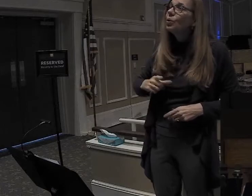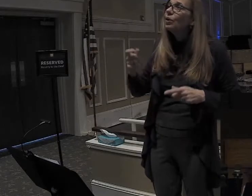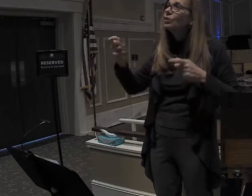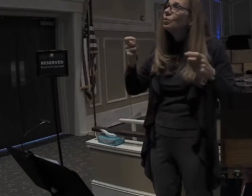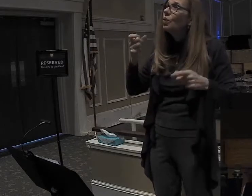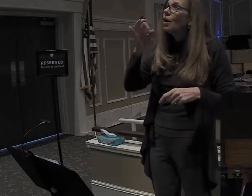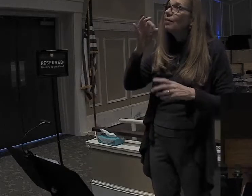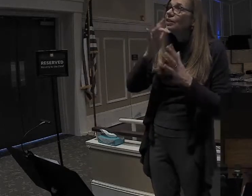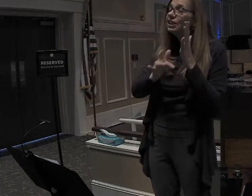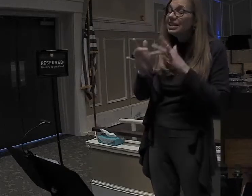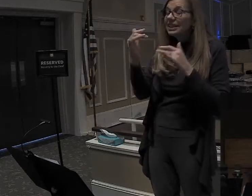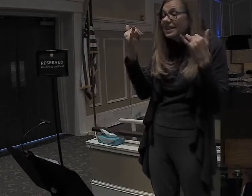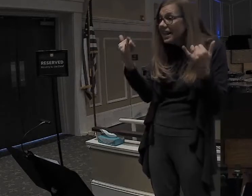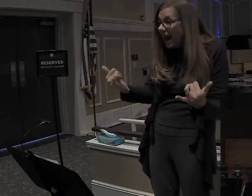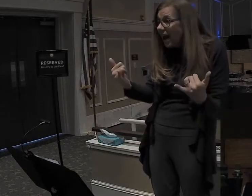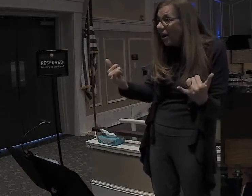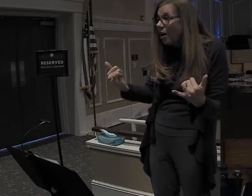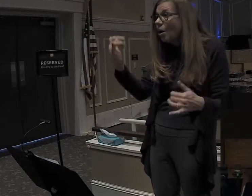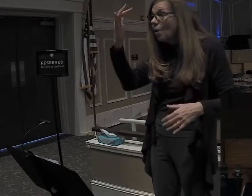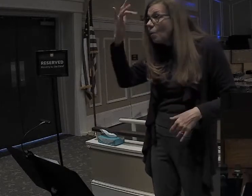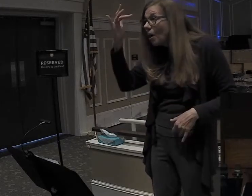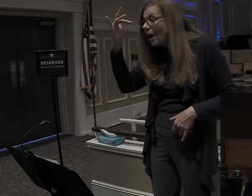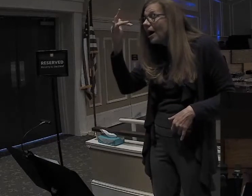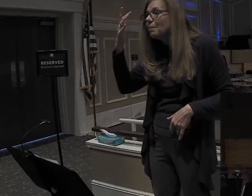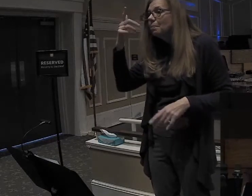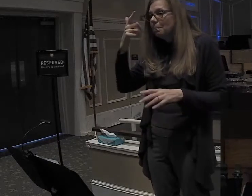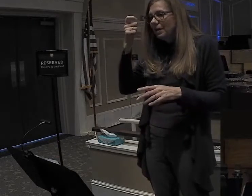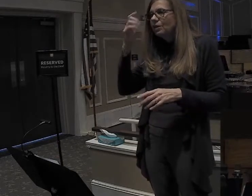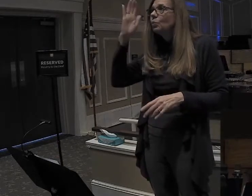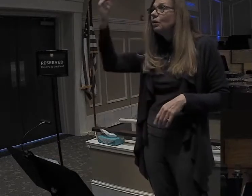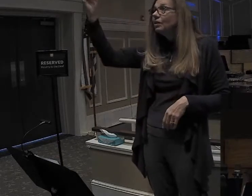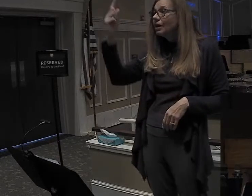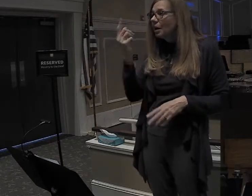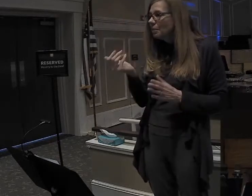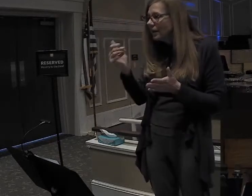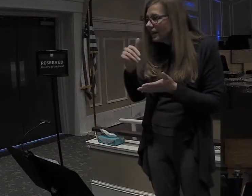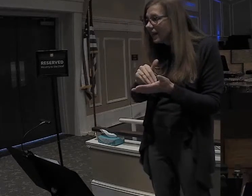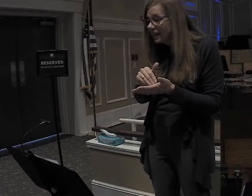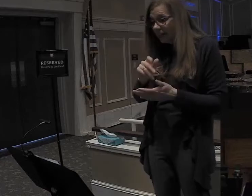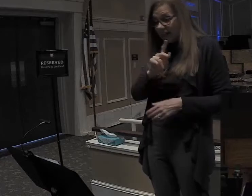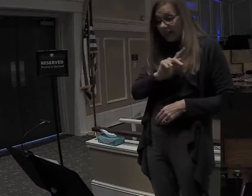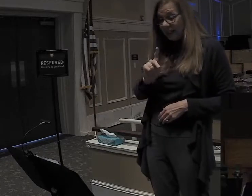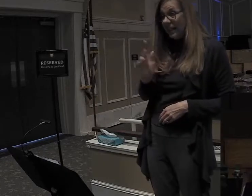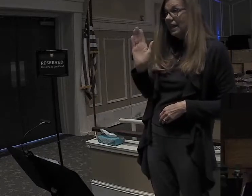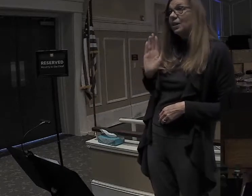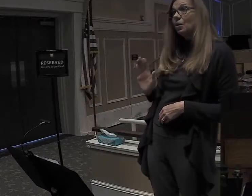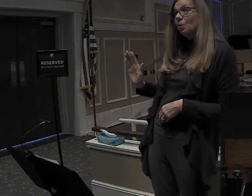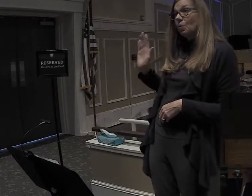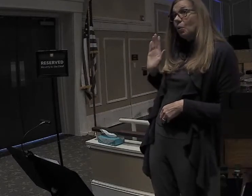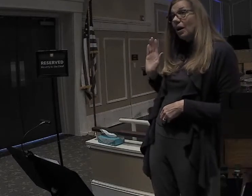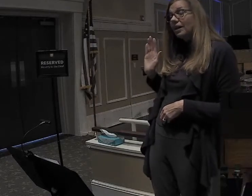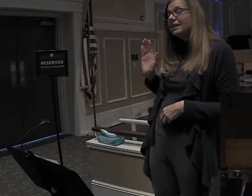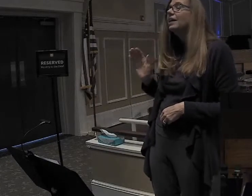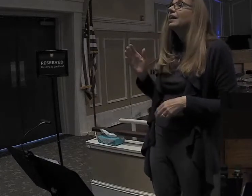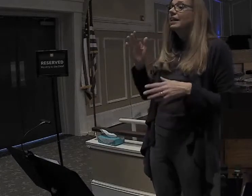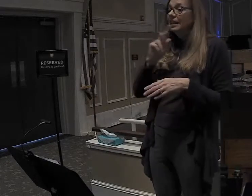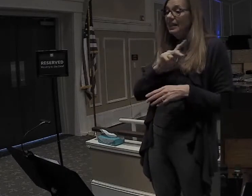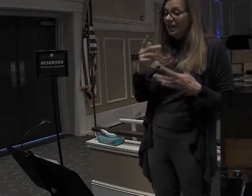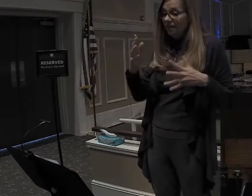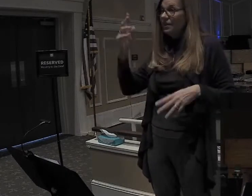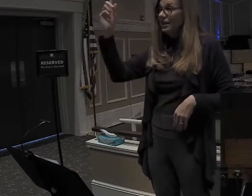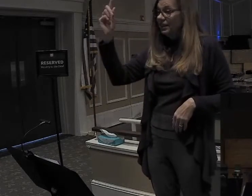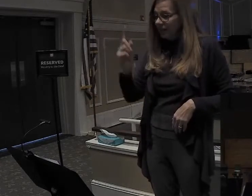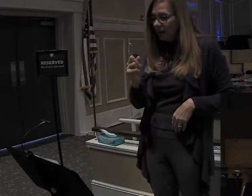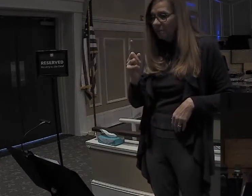Christ today. Why? Because he's coming back. This king who was, this king who has come, one day